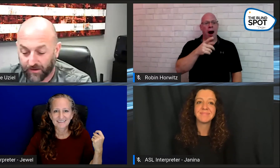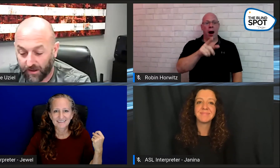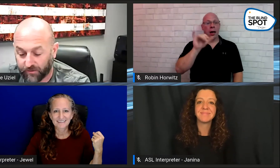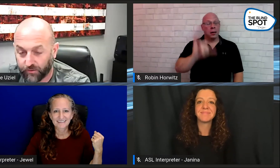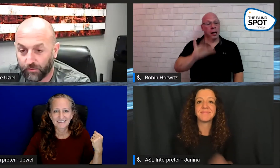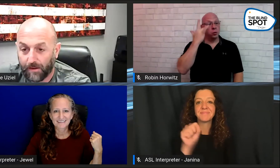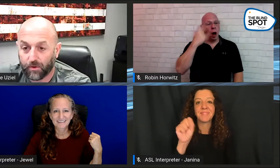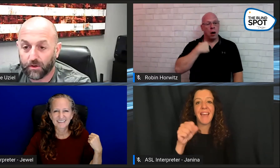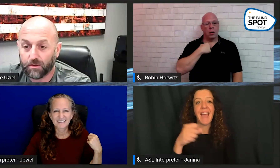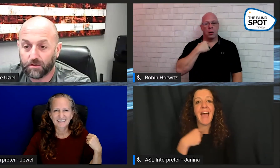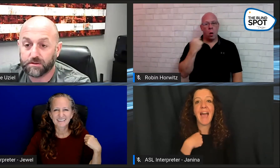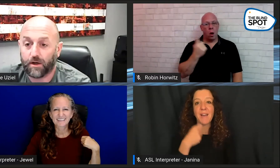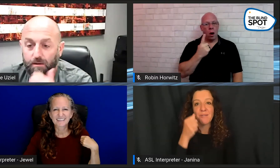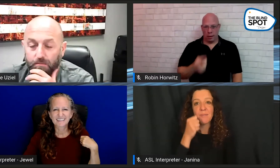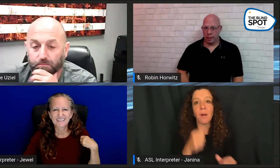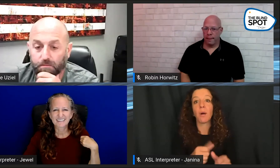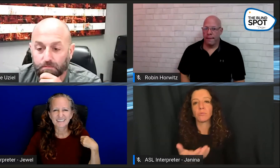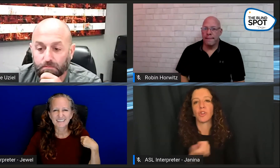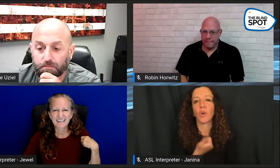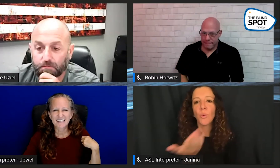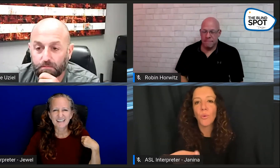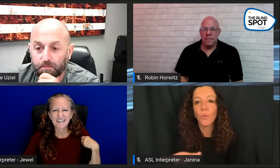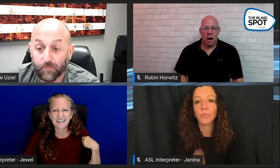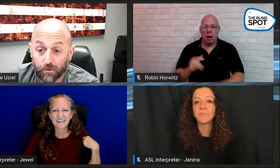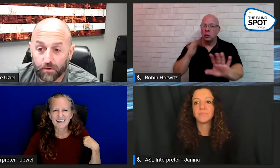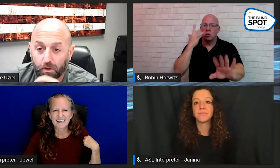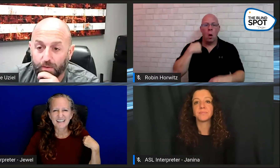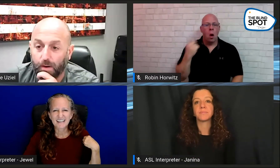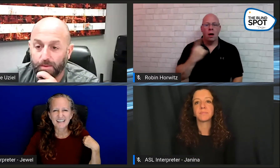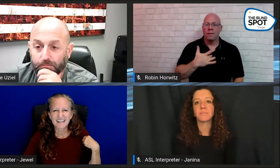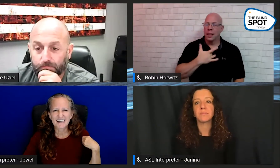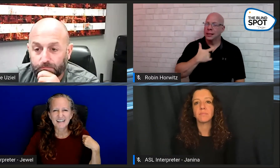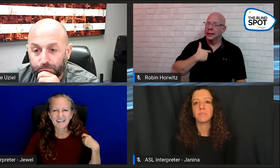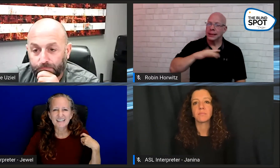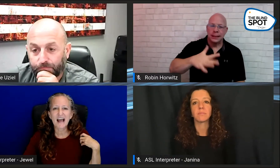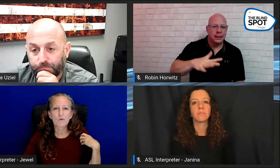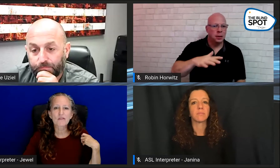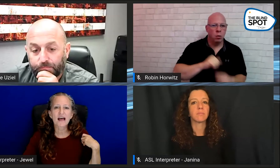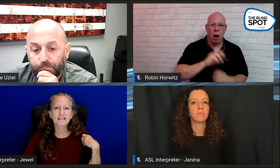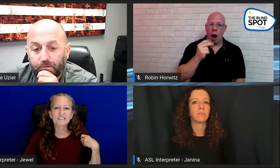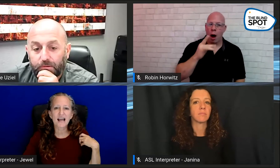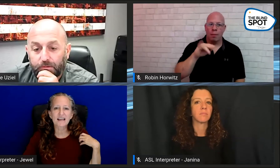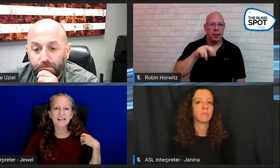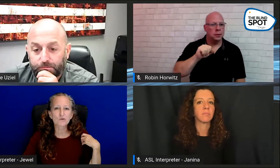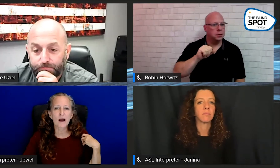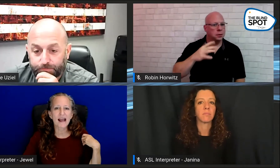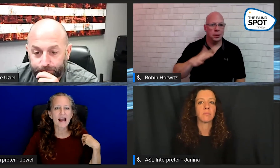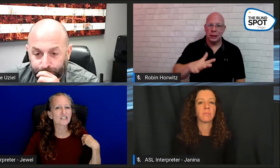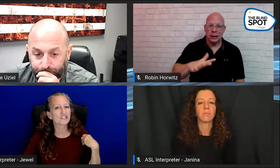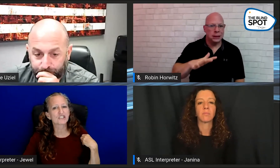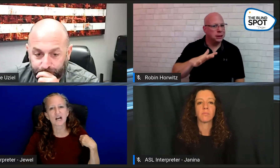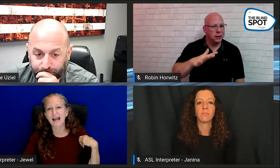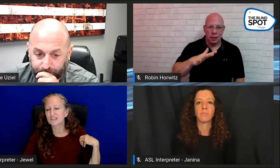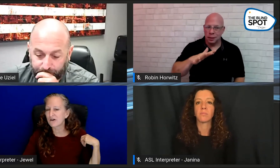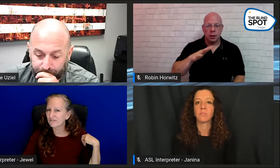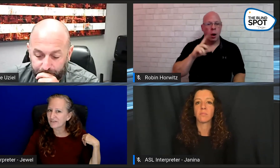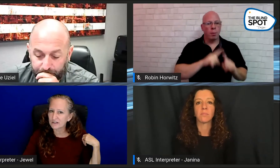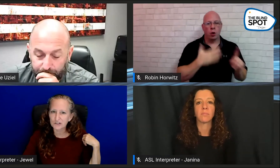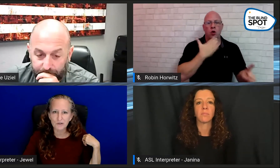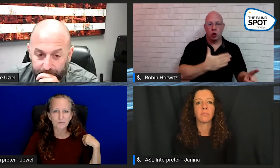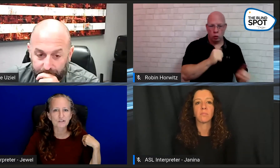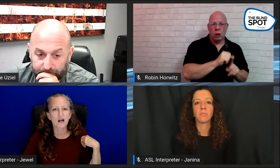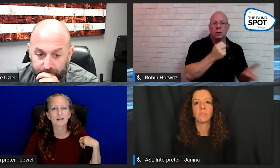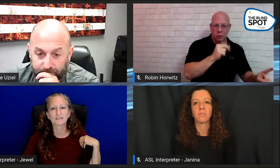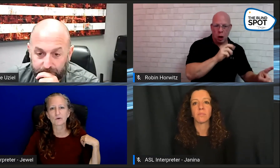Yeah, I do remember. Sorry. Go ahead, Robin. Yeah, well, that's why I don't